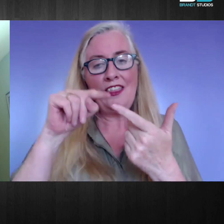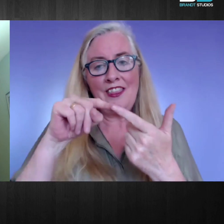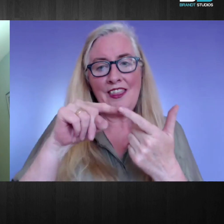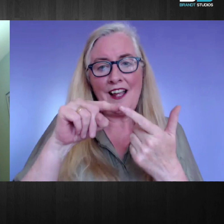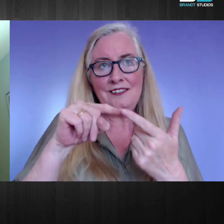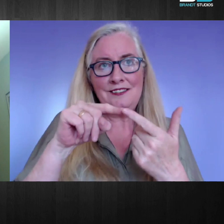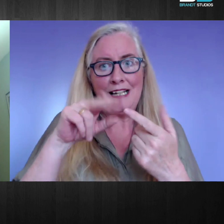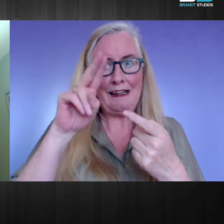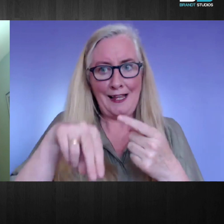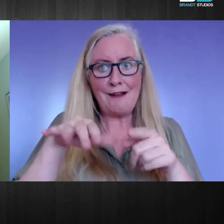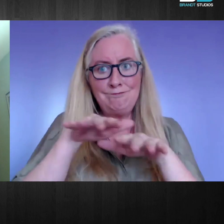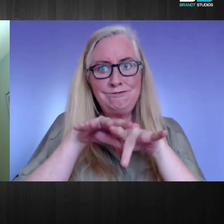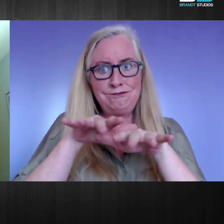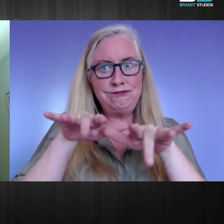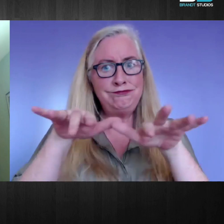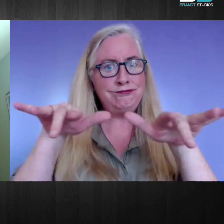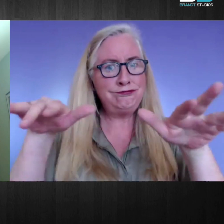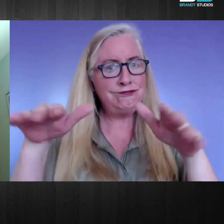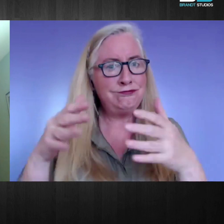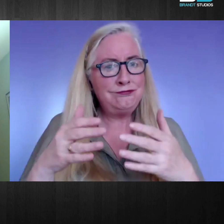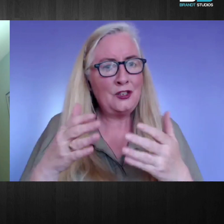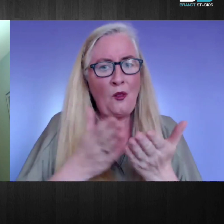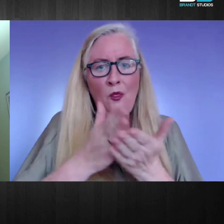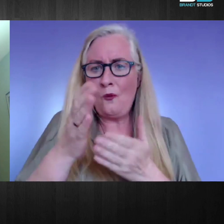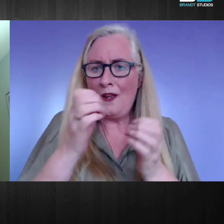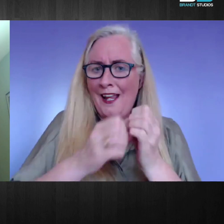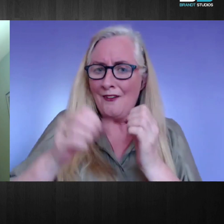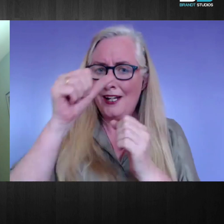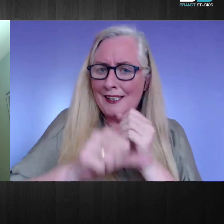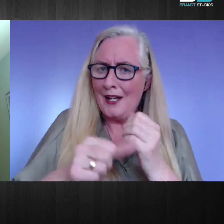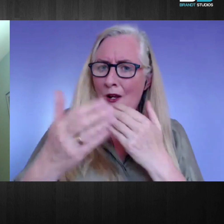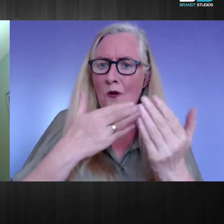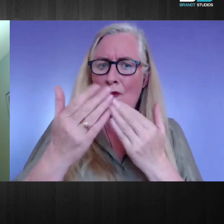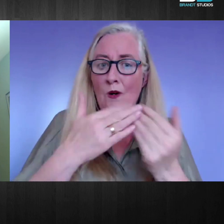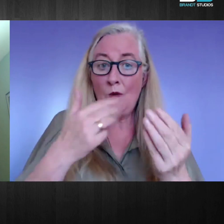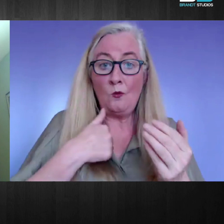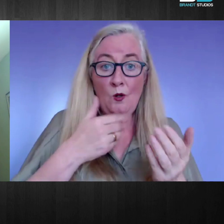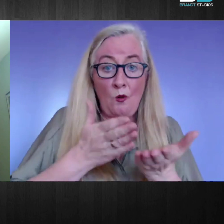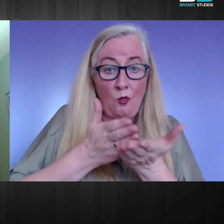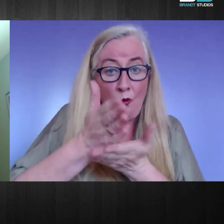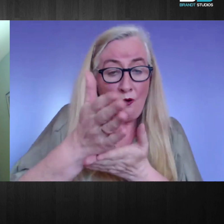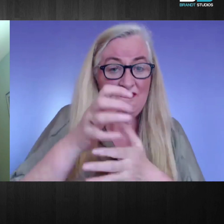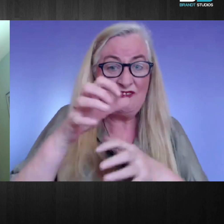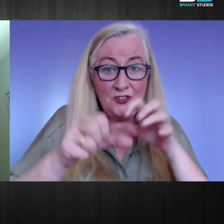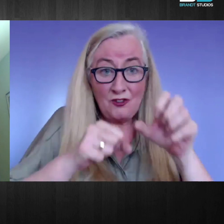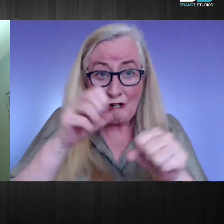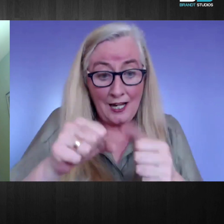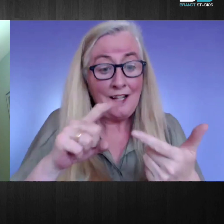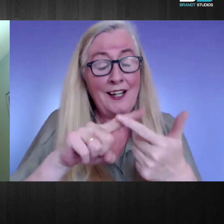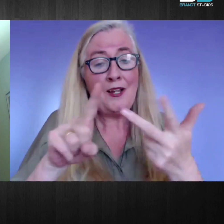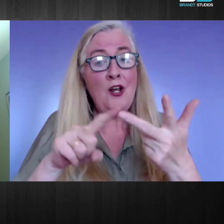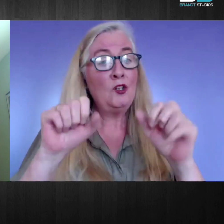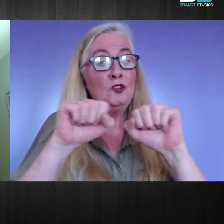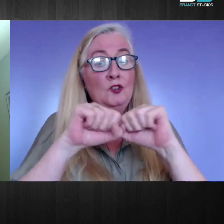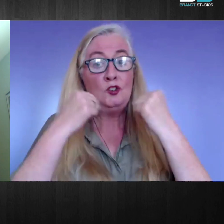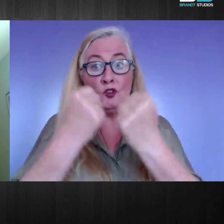us to transcend our daily struggles and what we're going through. As music is also a social phenomenon, so it's very